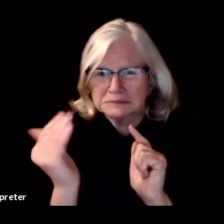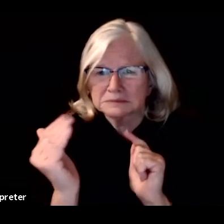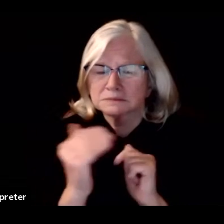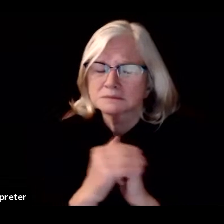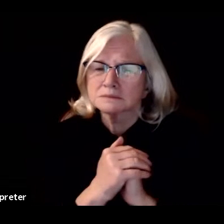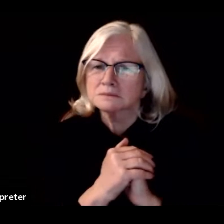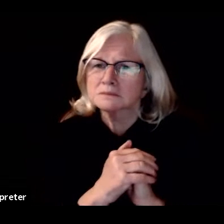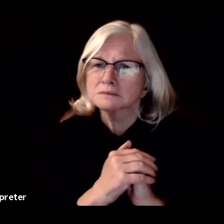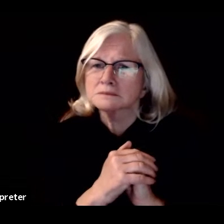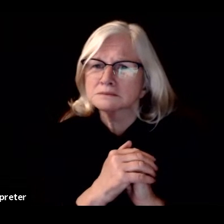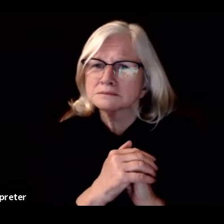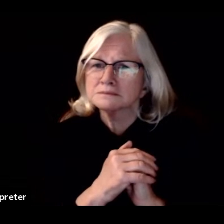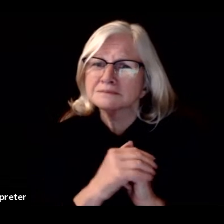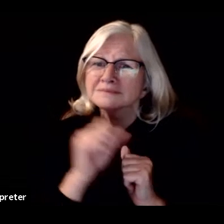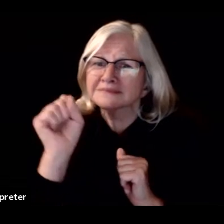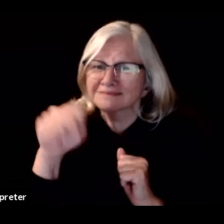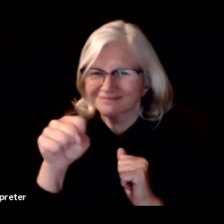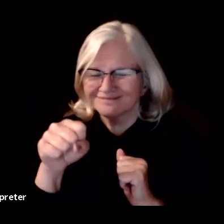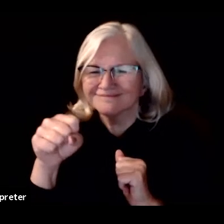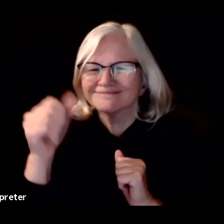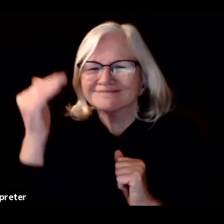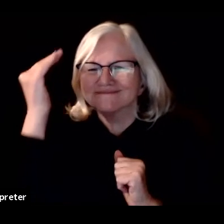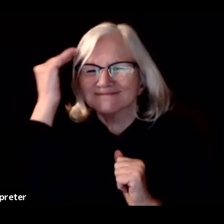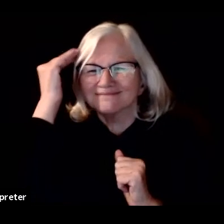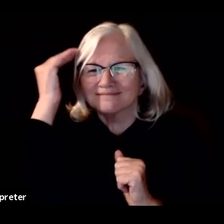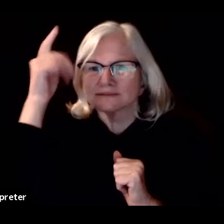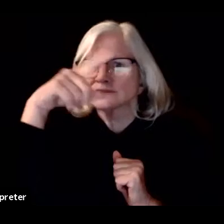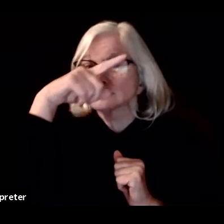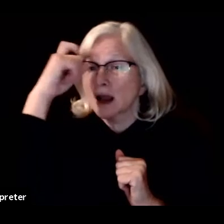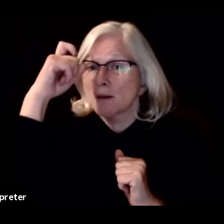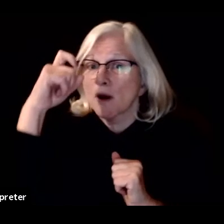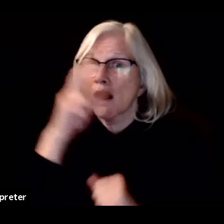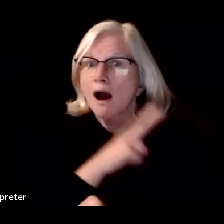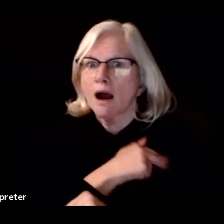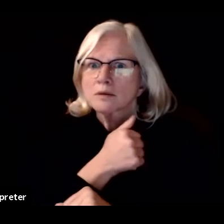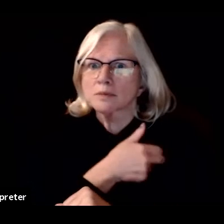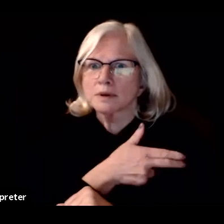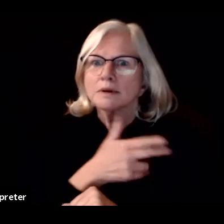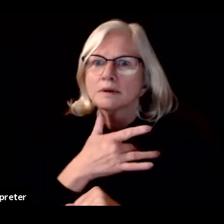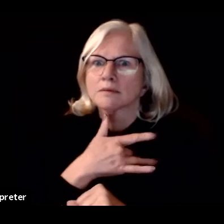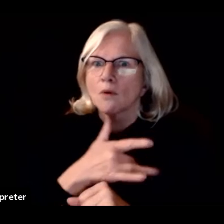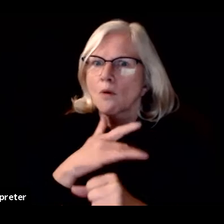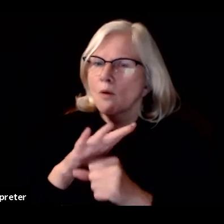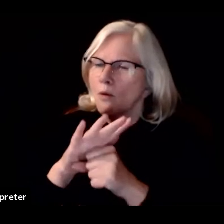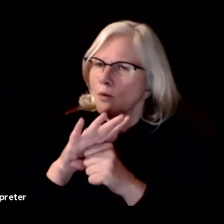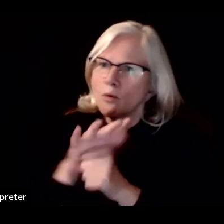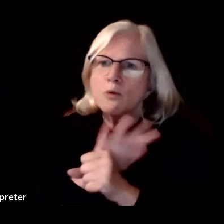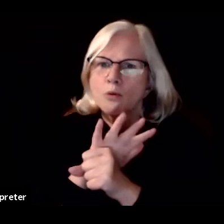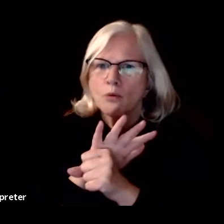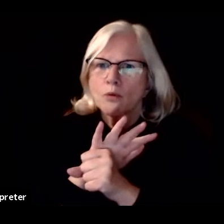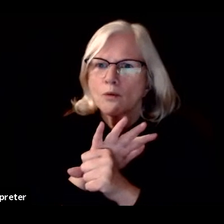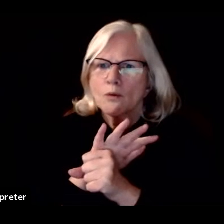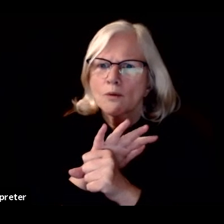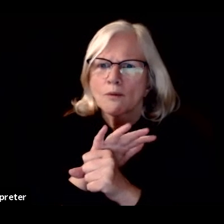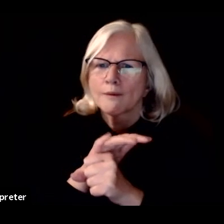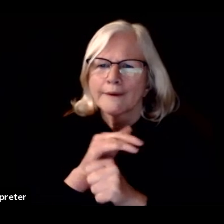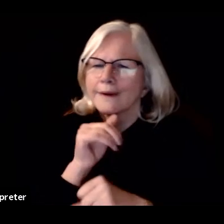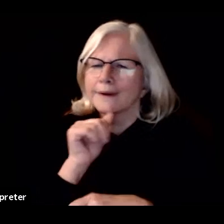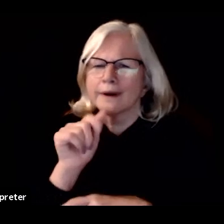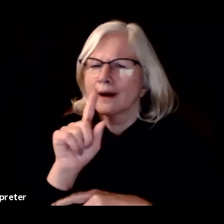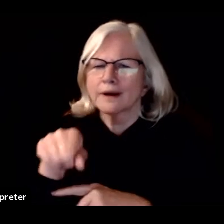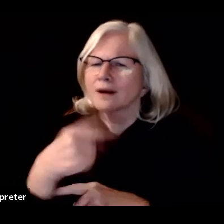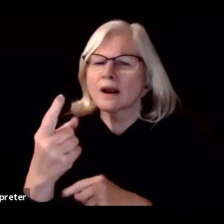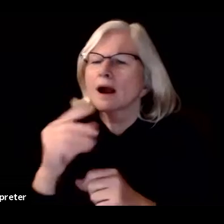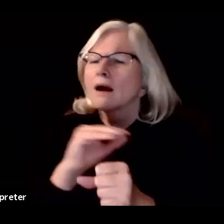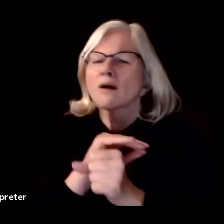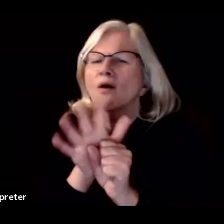full throughout the summer in Minnesota, not with COVID patients, but full in general. And this